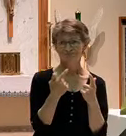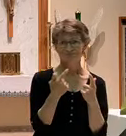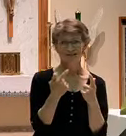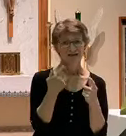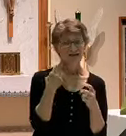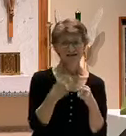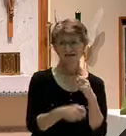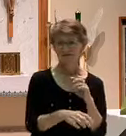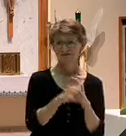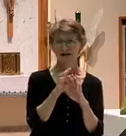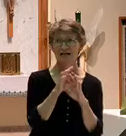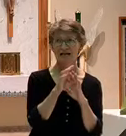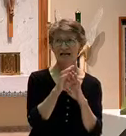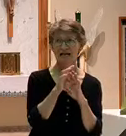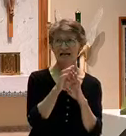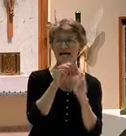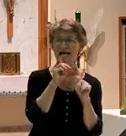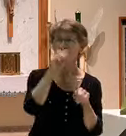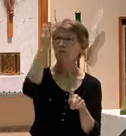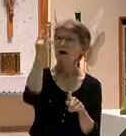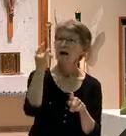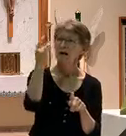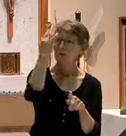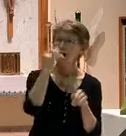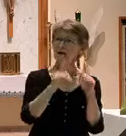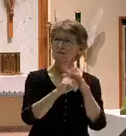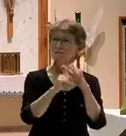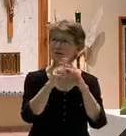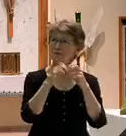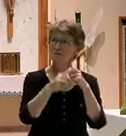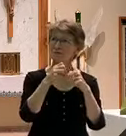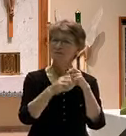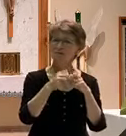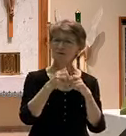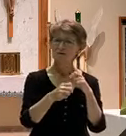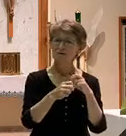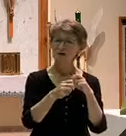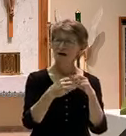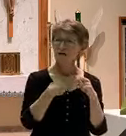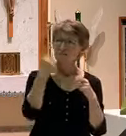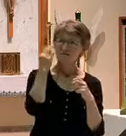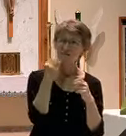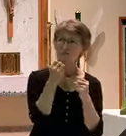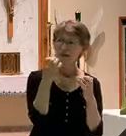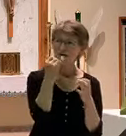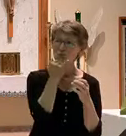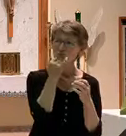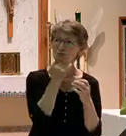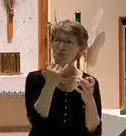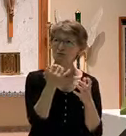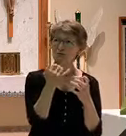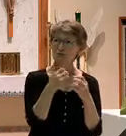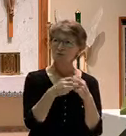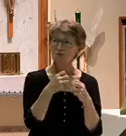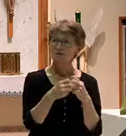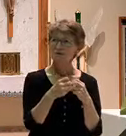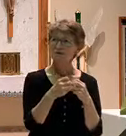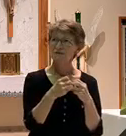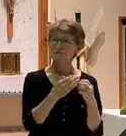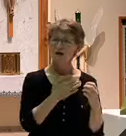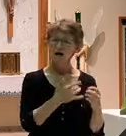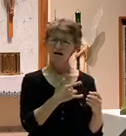doesn't satisfy. It doesn't speak to the evil that you're experiencing now. Doesn't it speak to what's in your